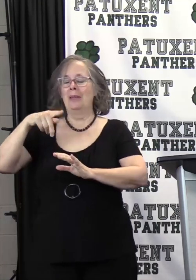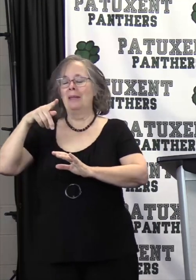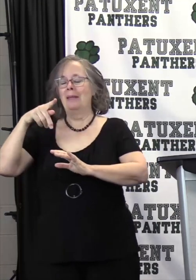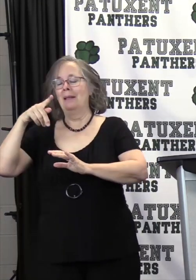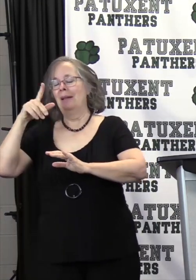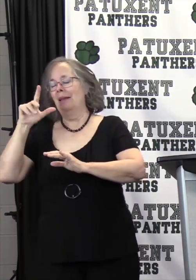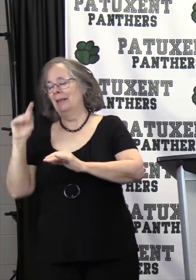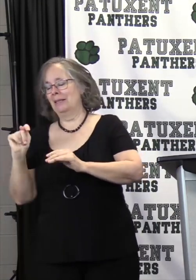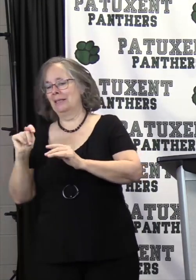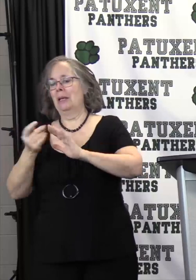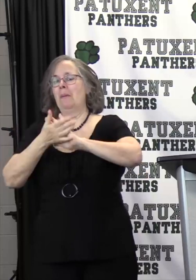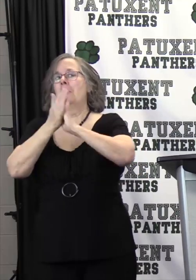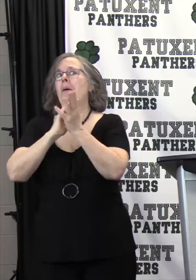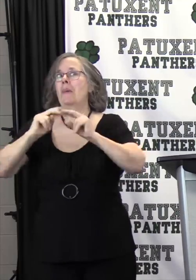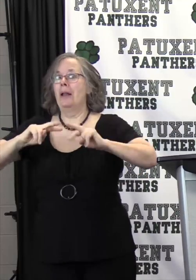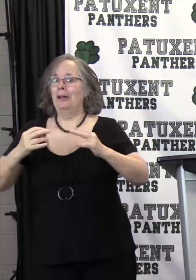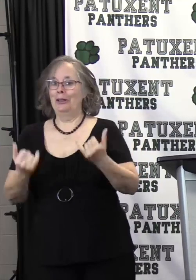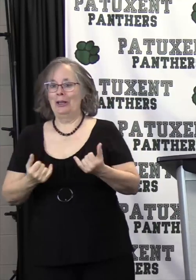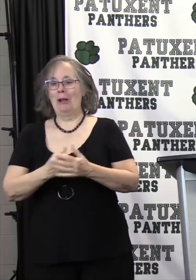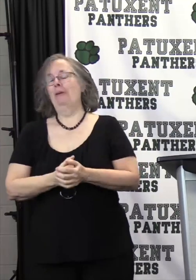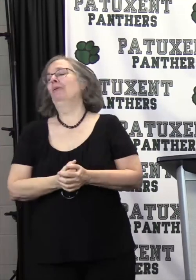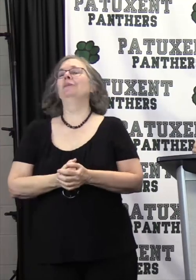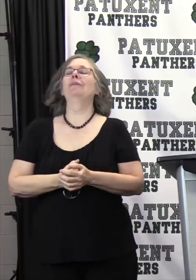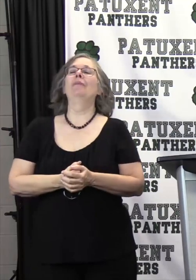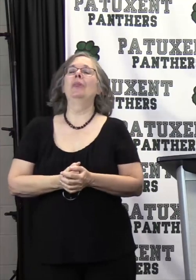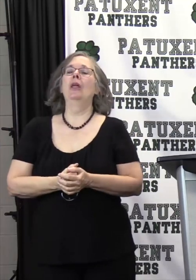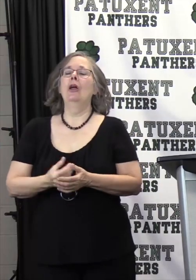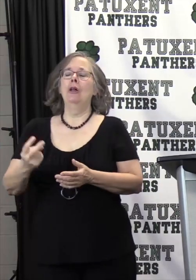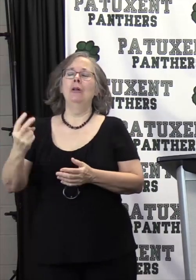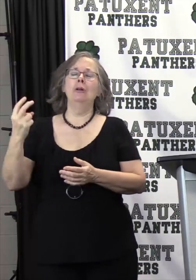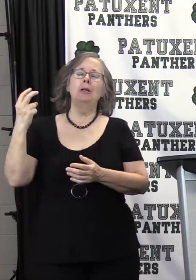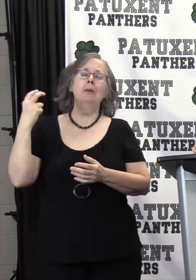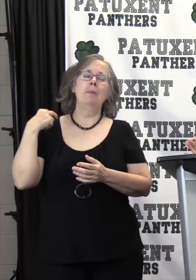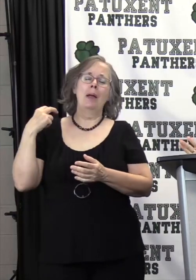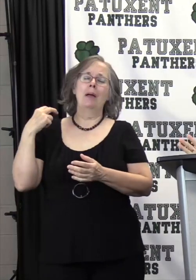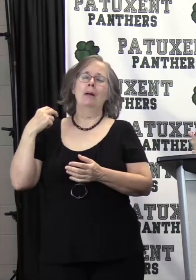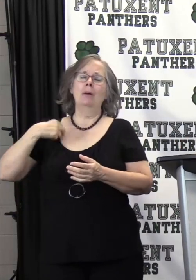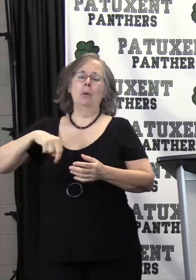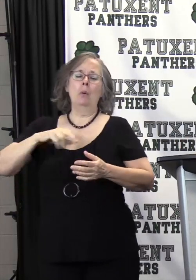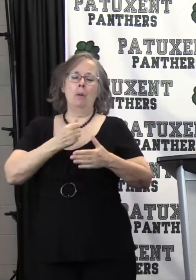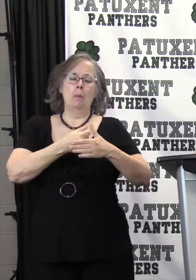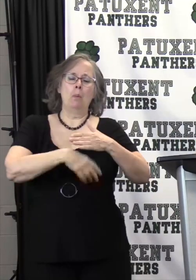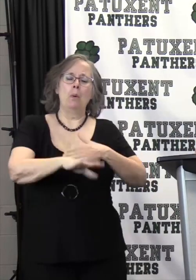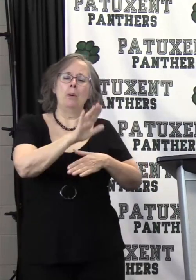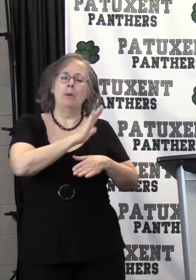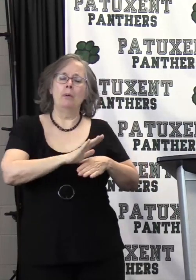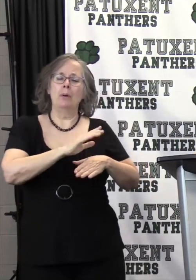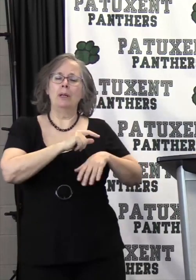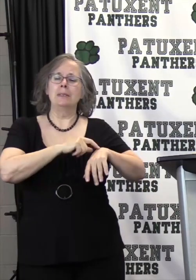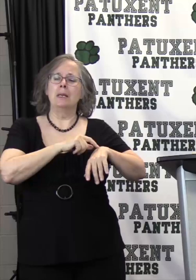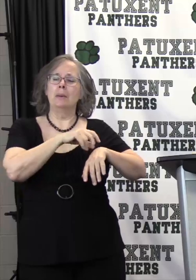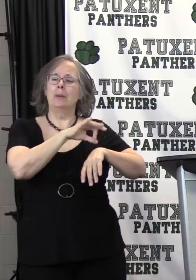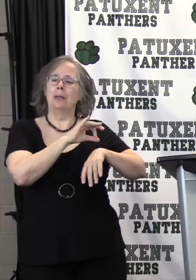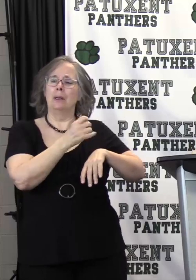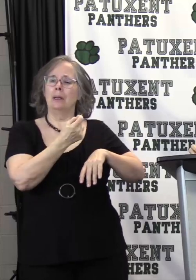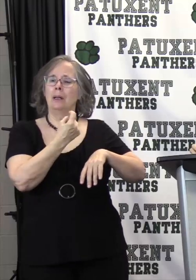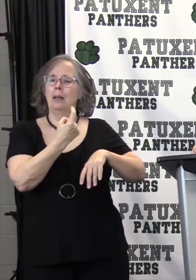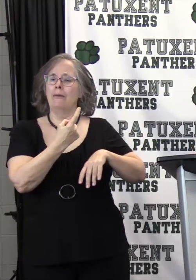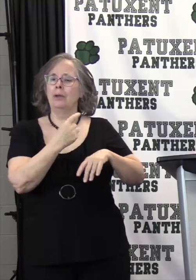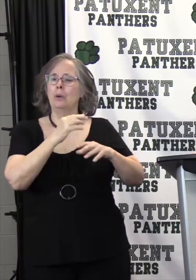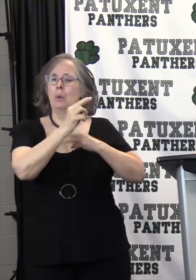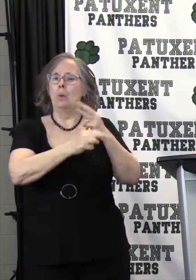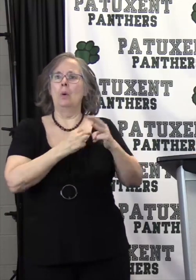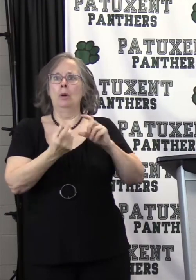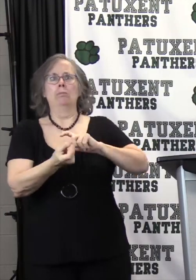class, it's about to get a little analytical. Going back in time, we all came into this world around the time of 9/11, when the